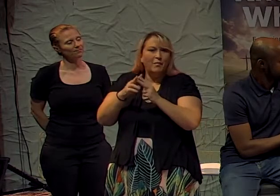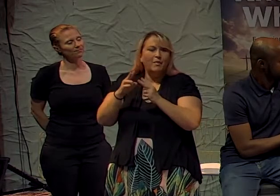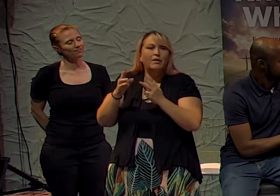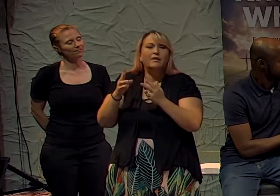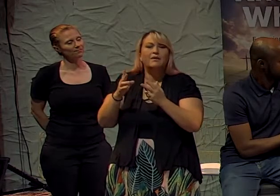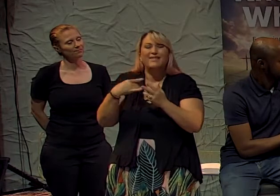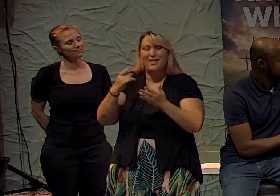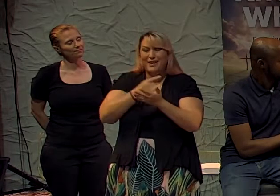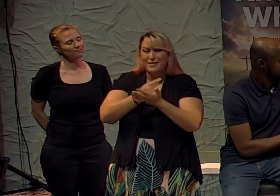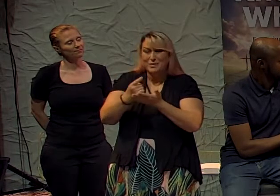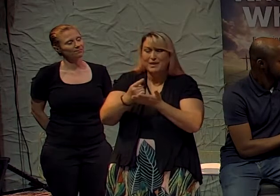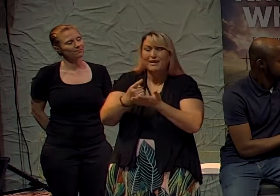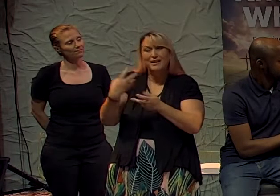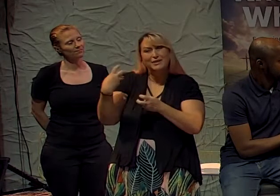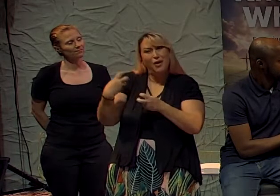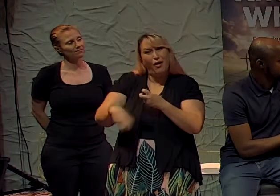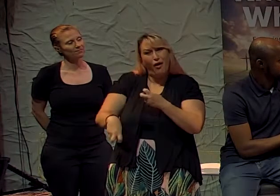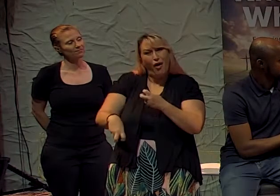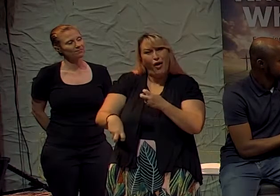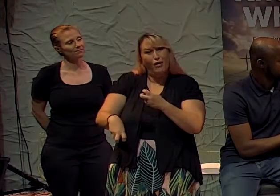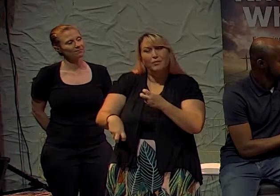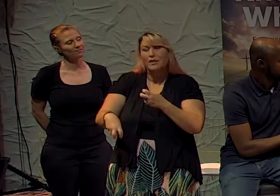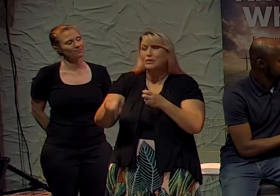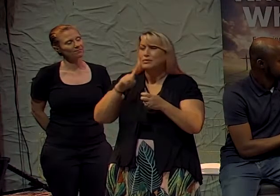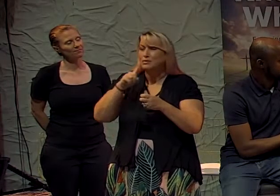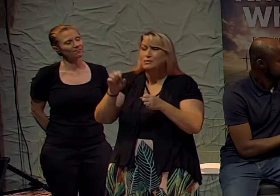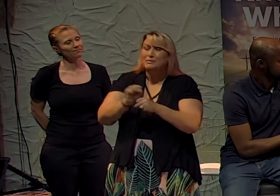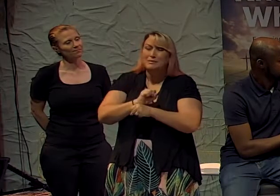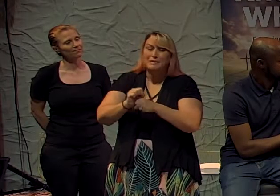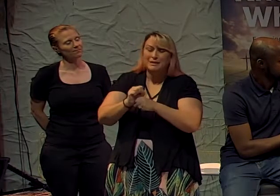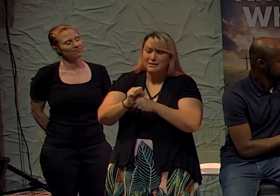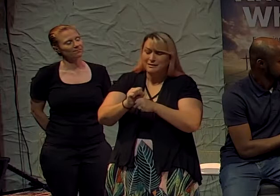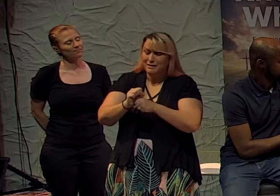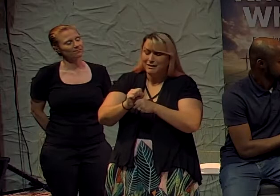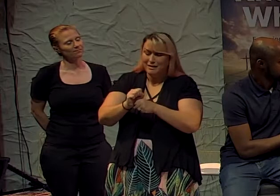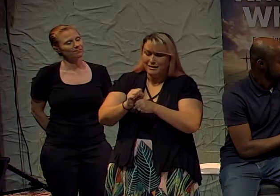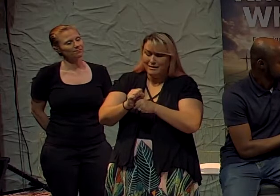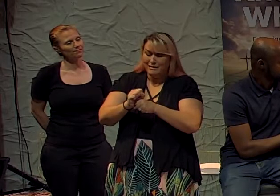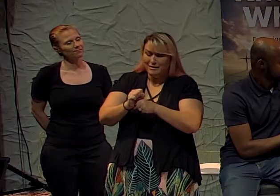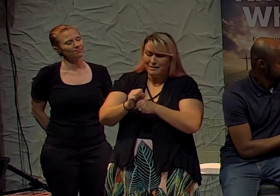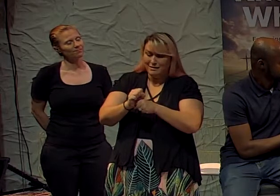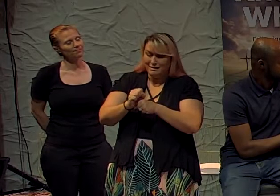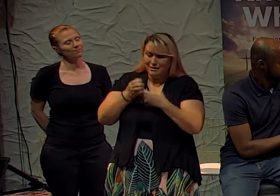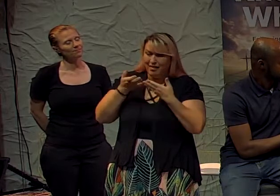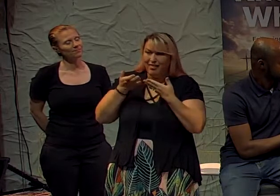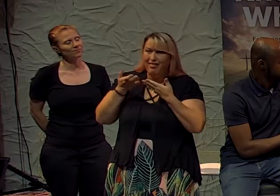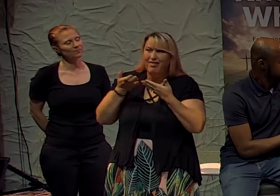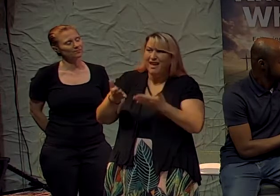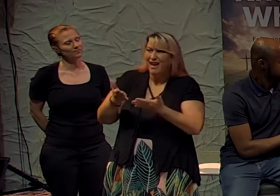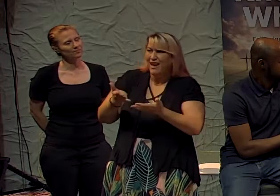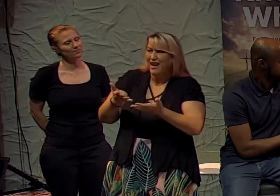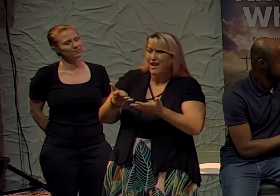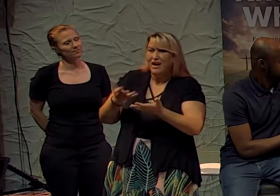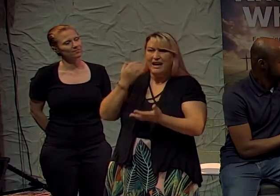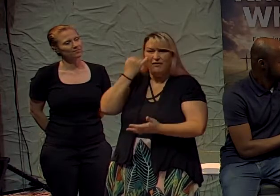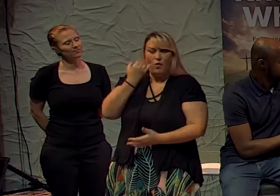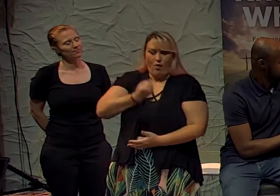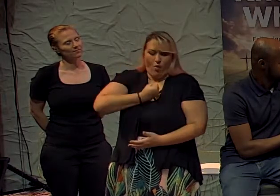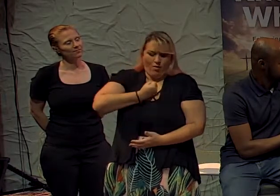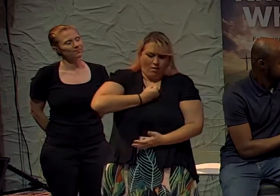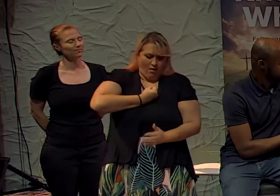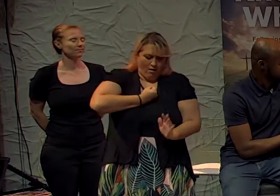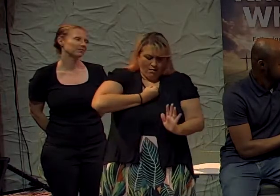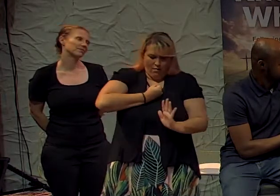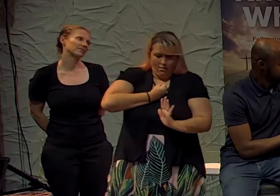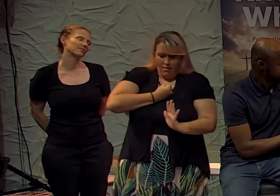even this week, it's hard to be fully present, like Marcus said, when you're holding on to stuff and you have like